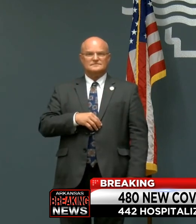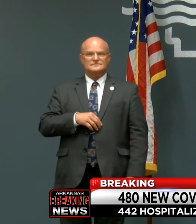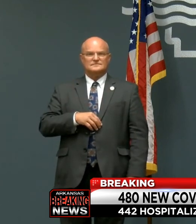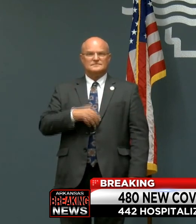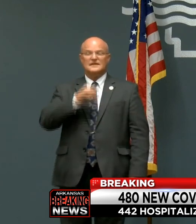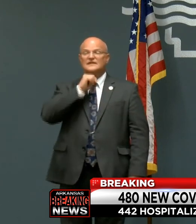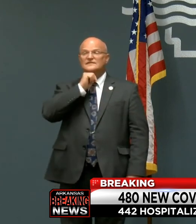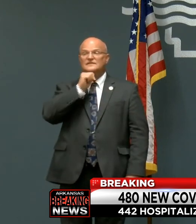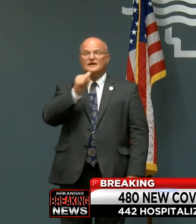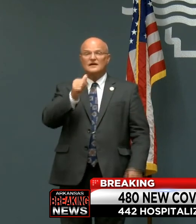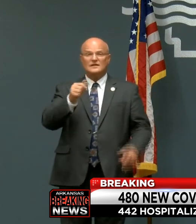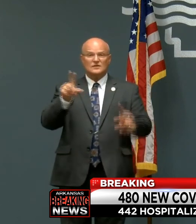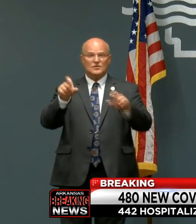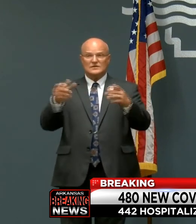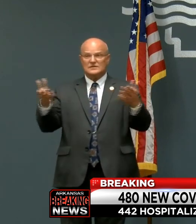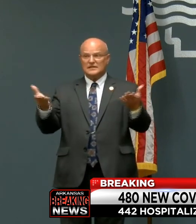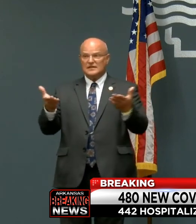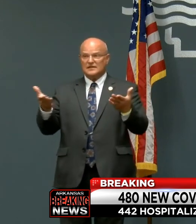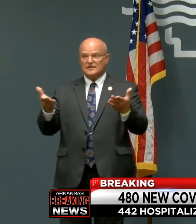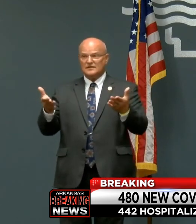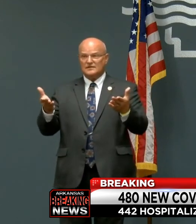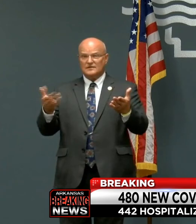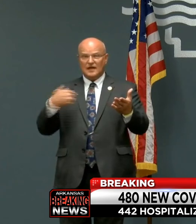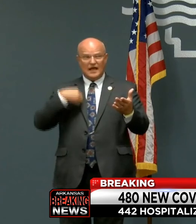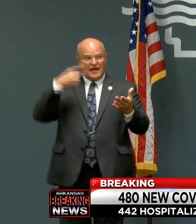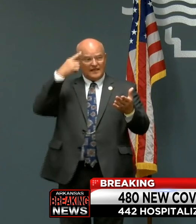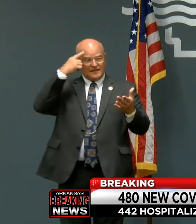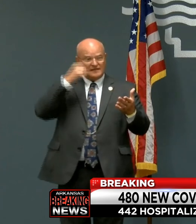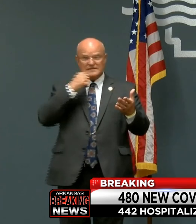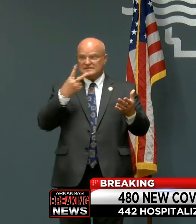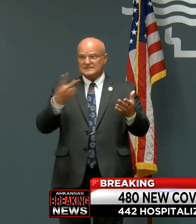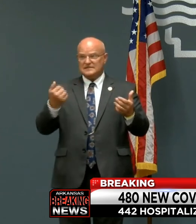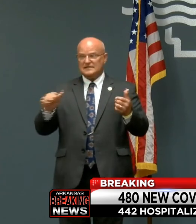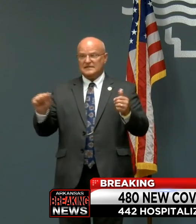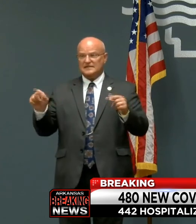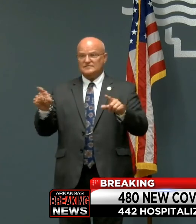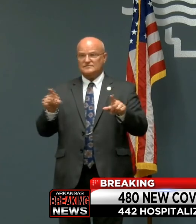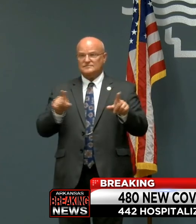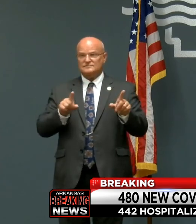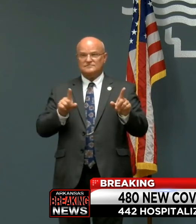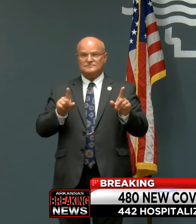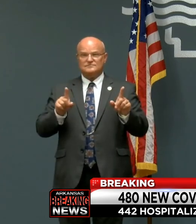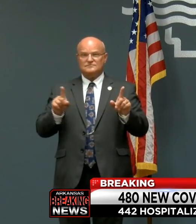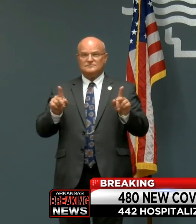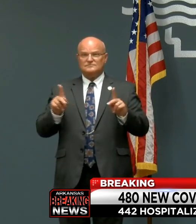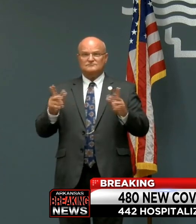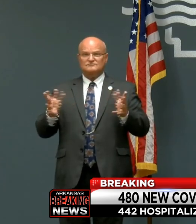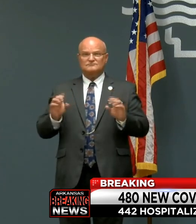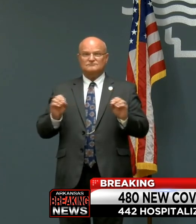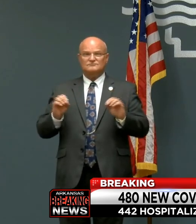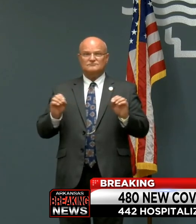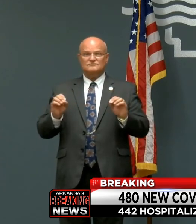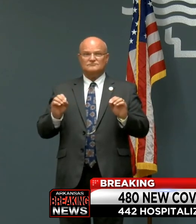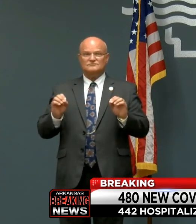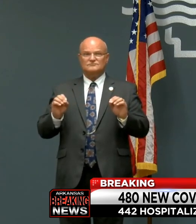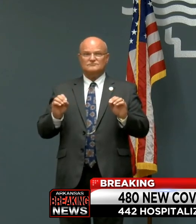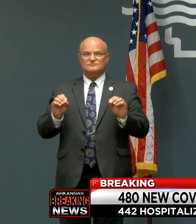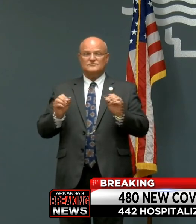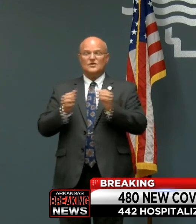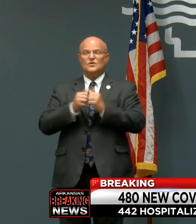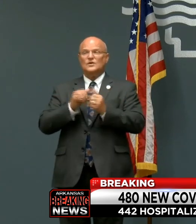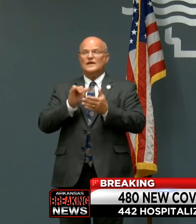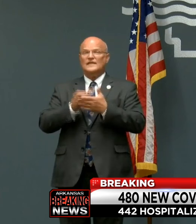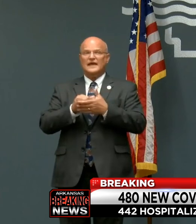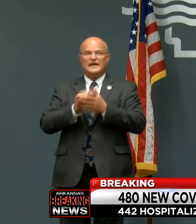If not, is there any question in the room? I think I didn't see anybody here. With